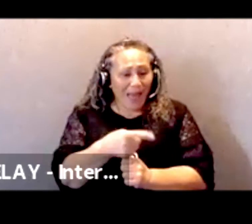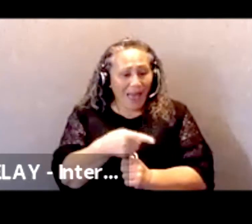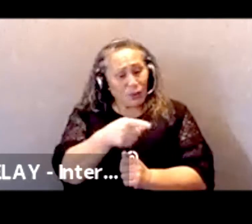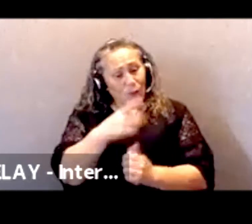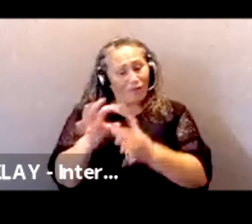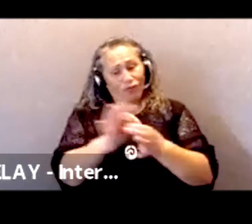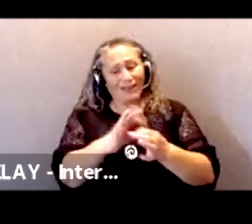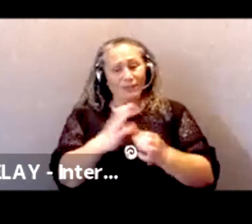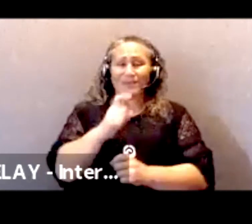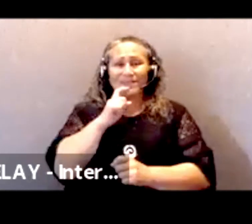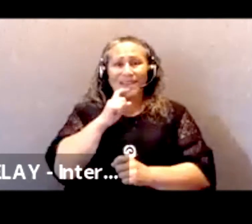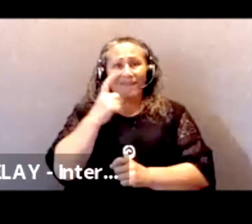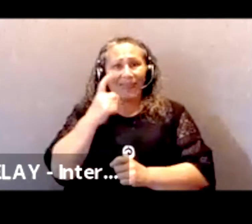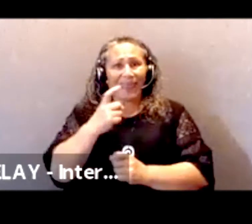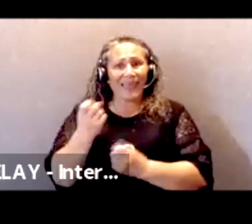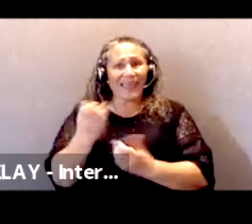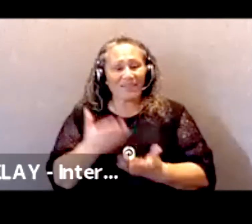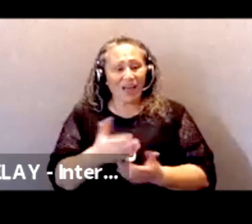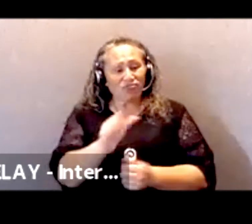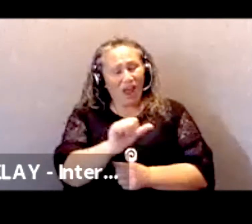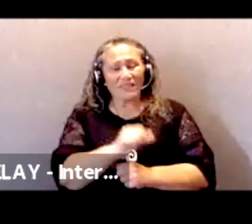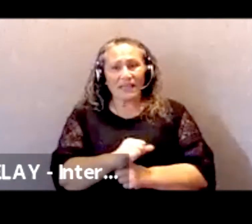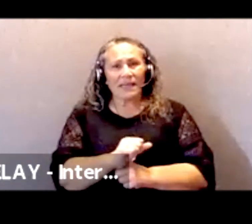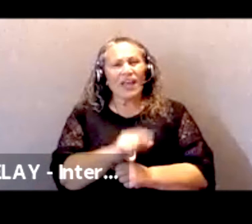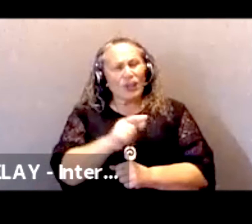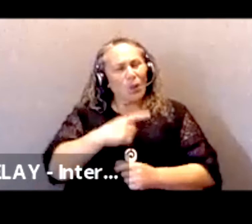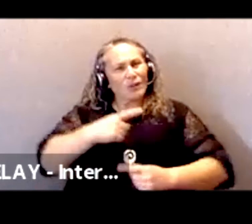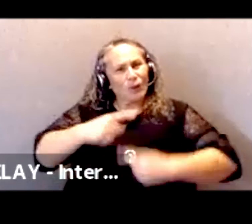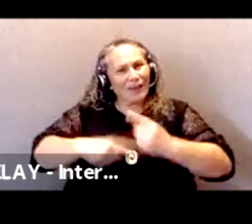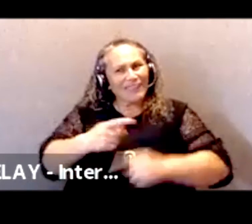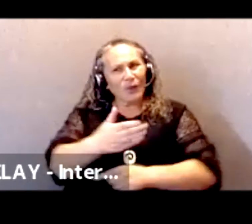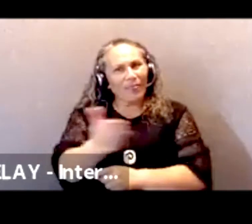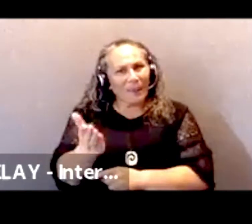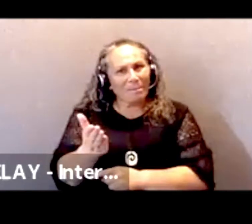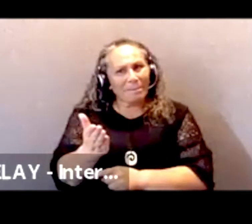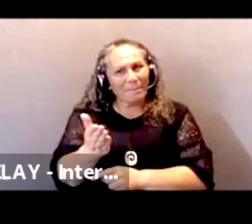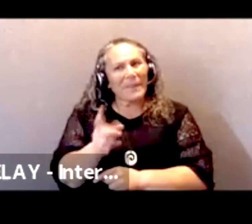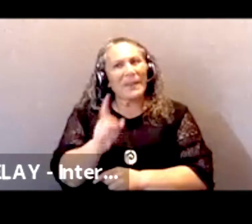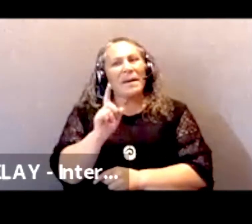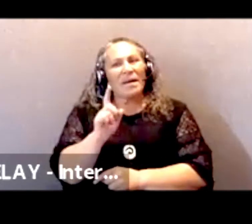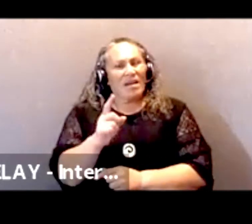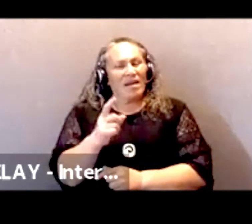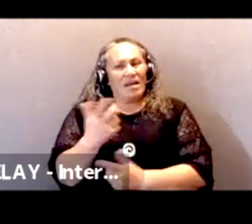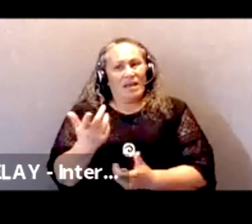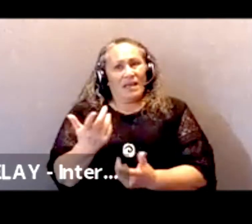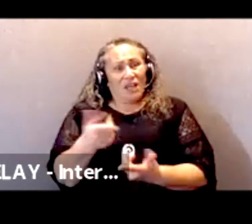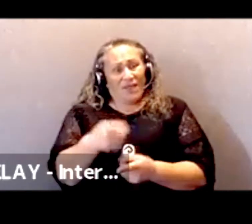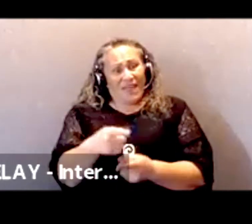they know you. And so being able to continue with those people for a lot of people is